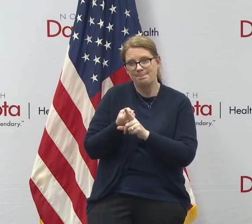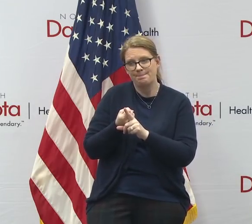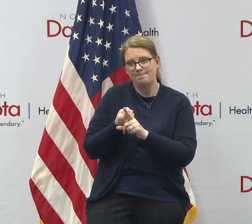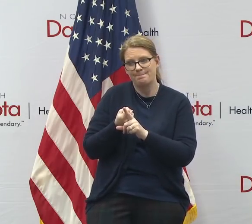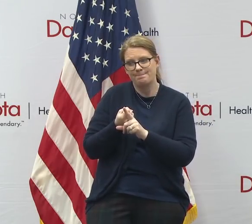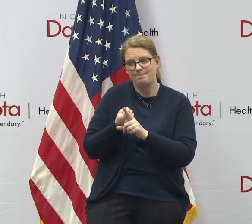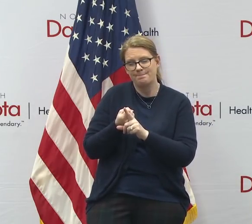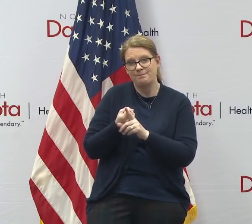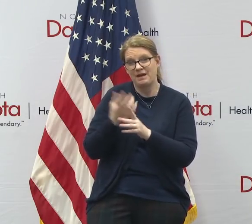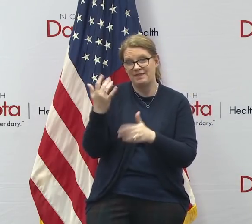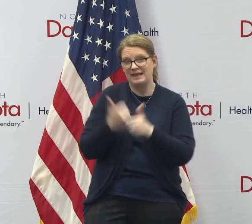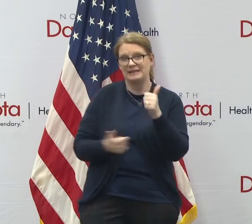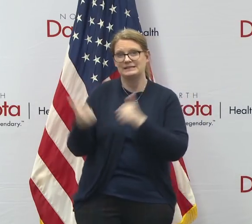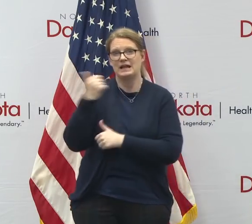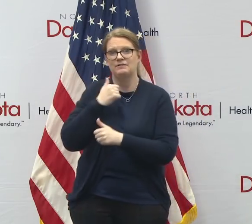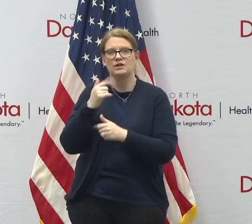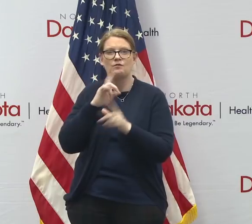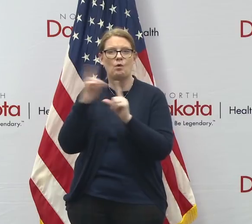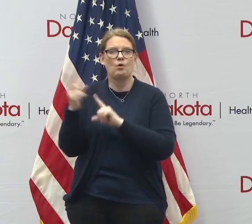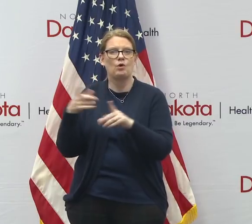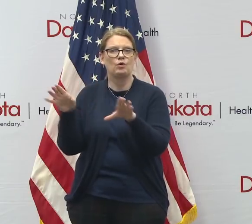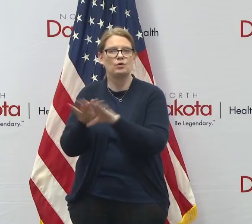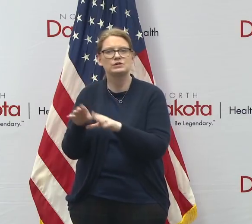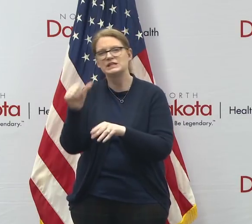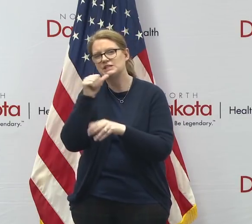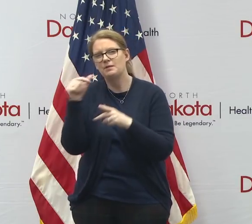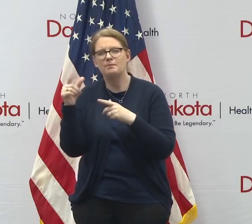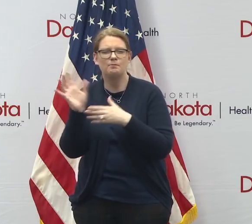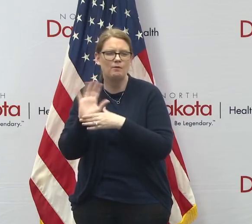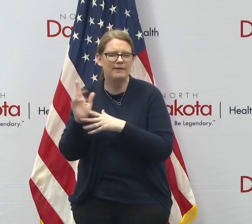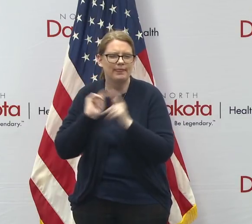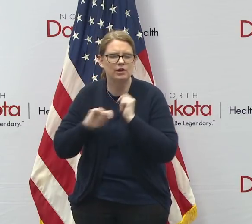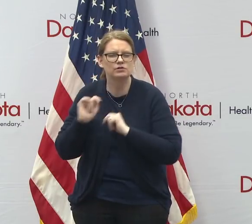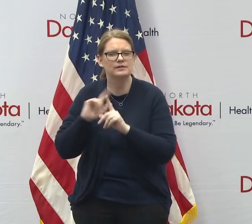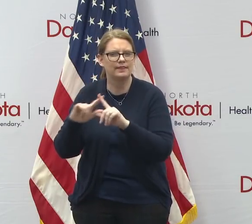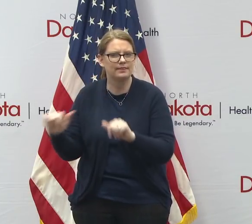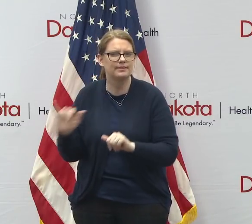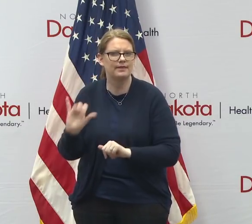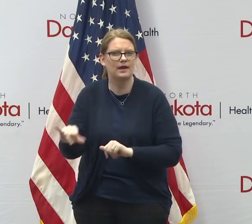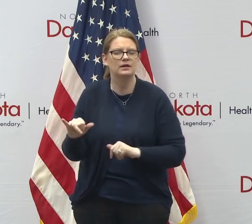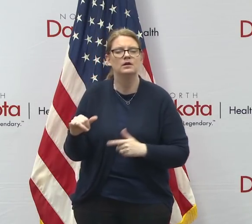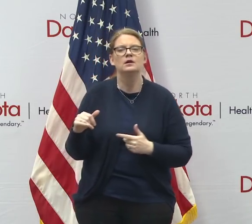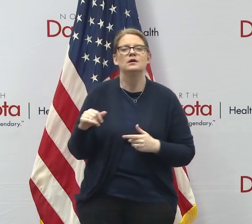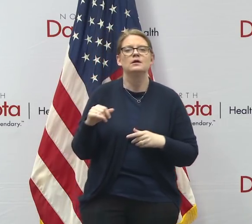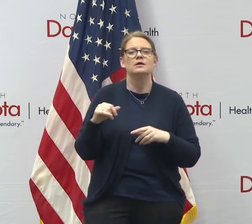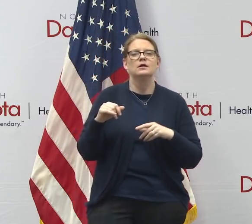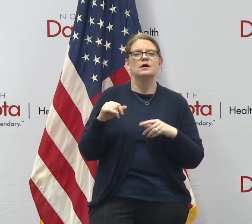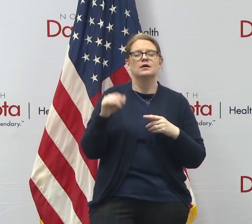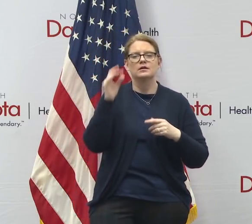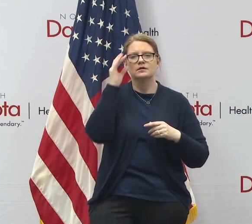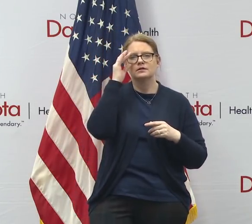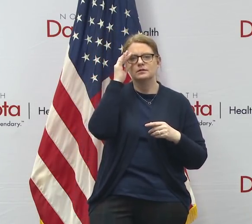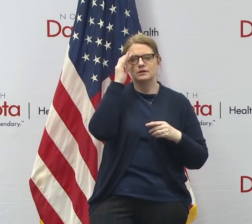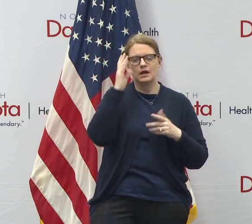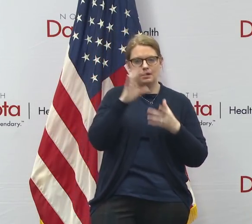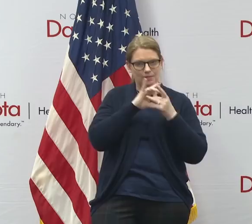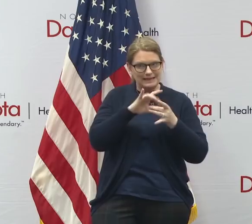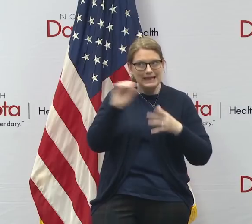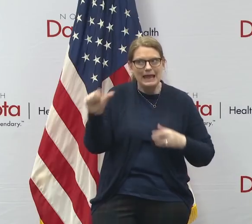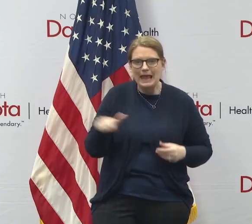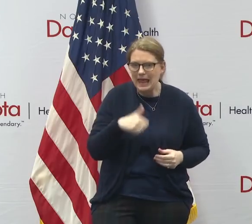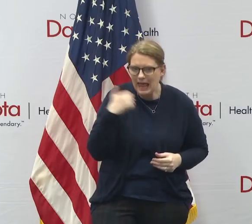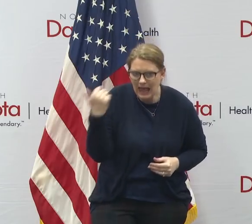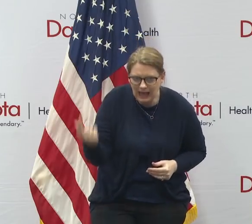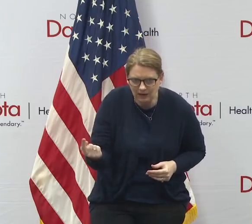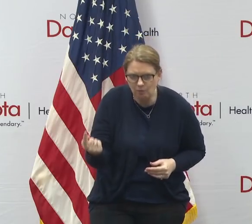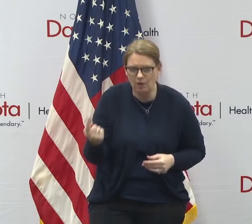executive order closures, gyms, movie theaters, bars, et cetera, but it applied, that red tape cutting applied to any employee who